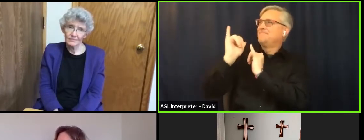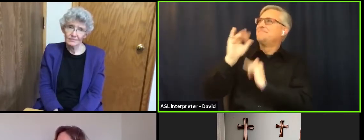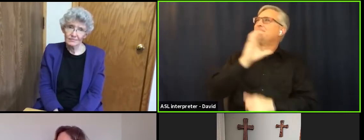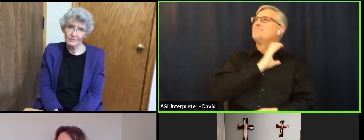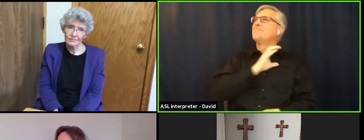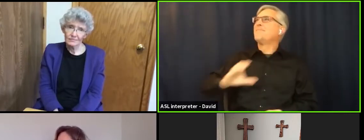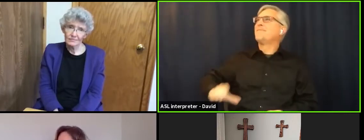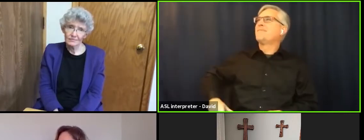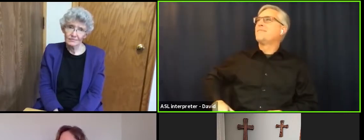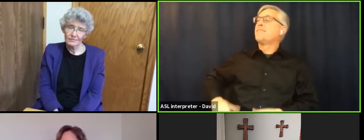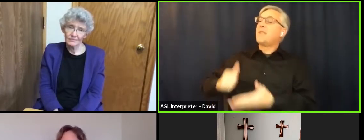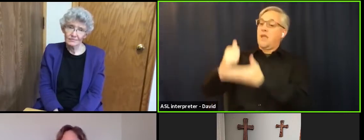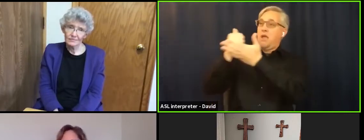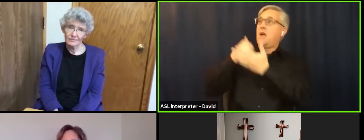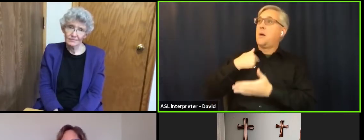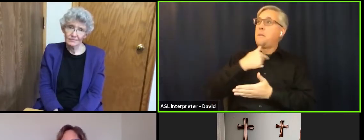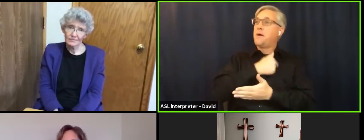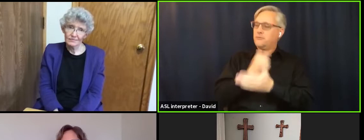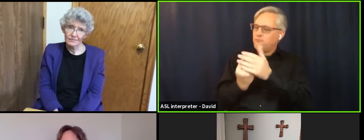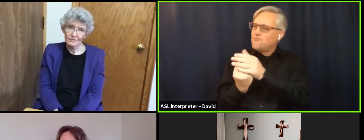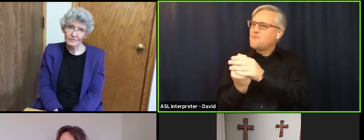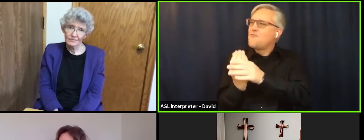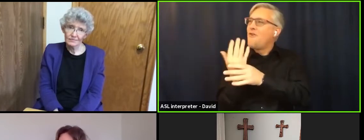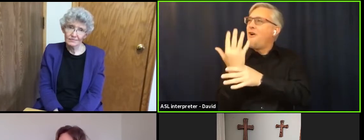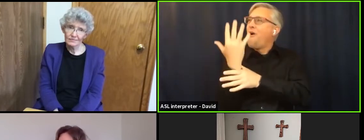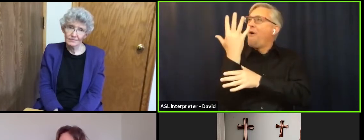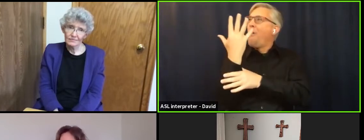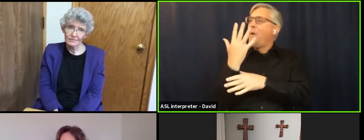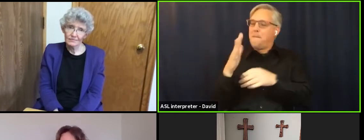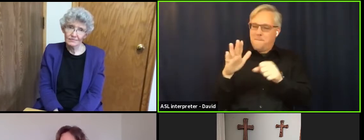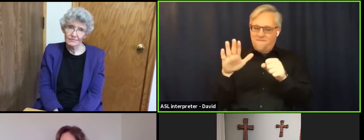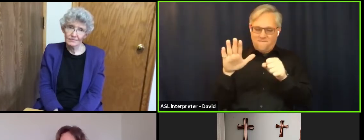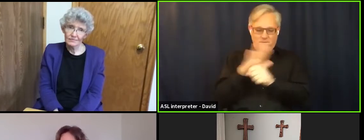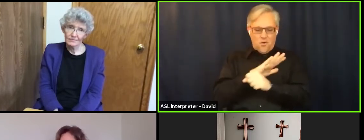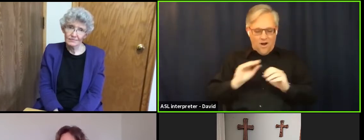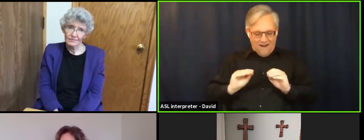Help us to grow toward the fullness of life.